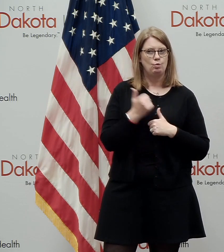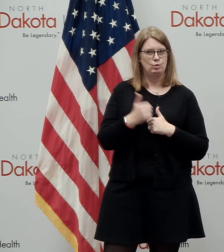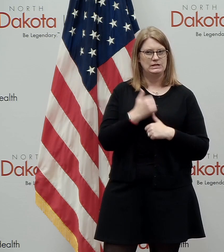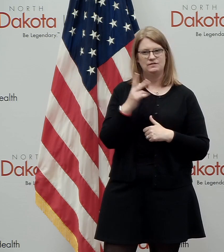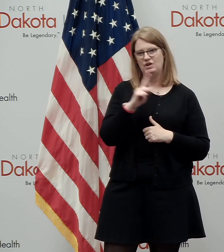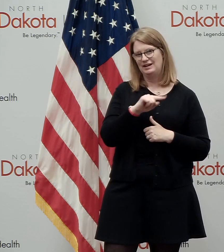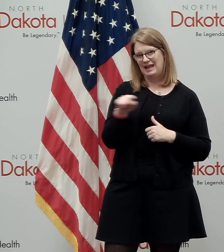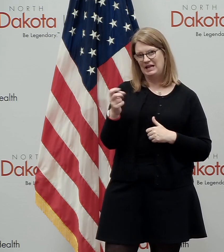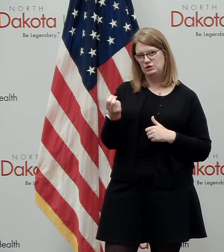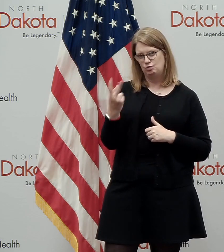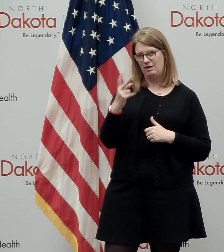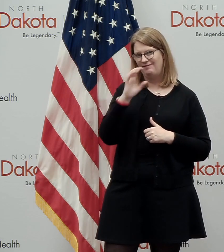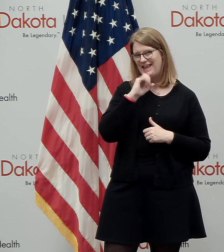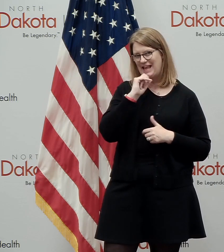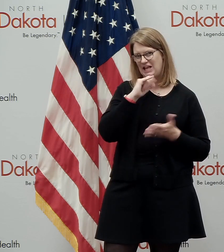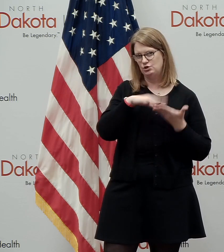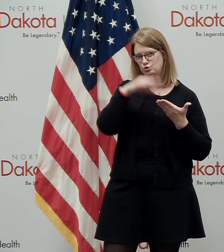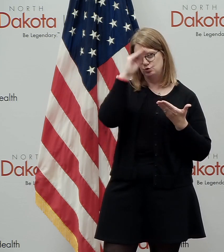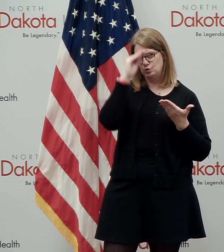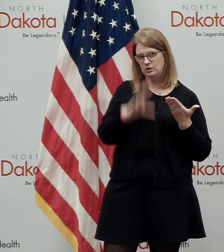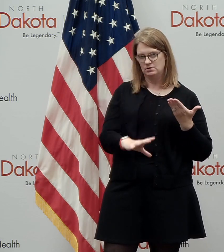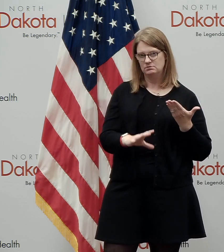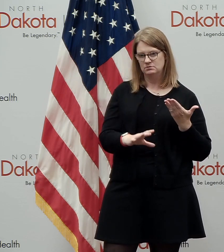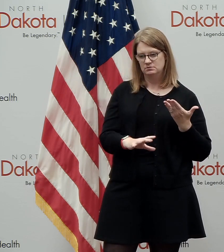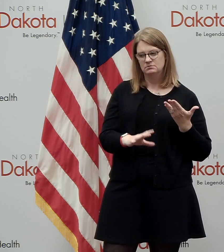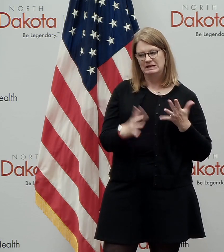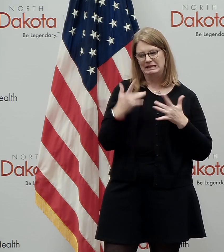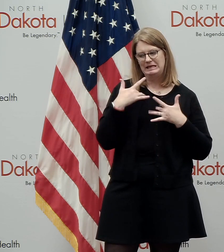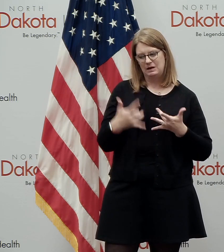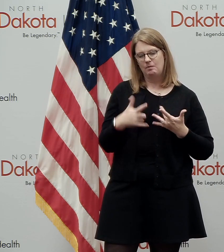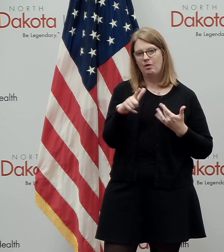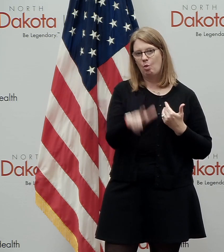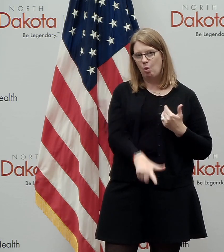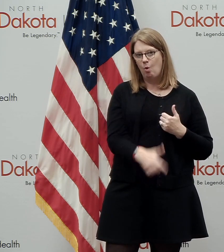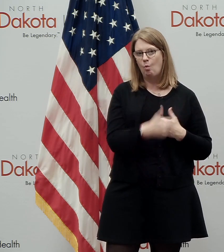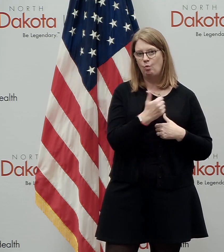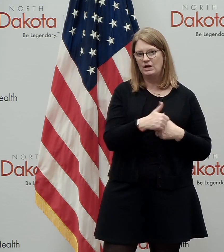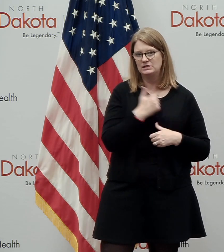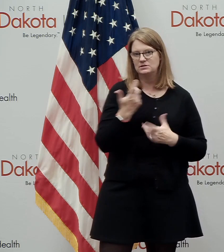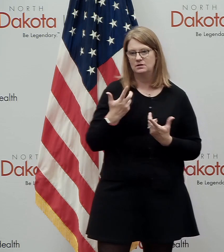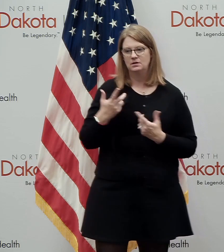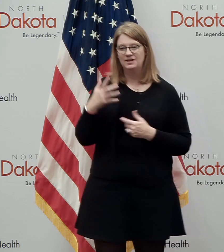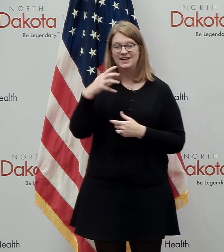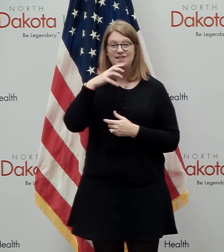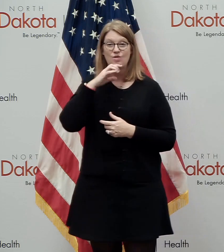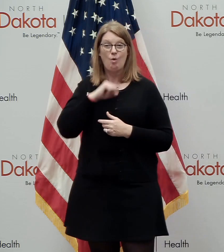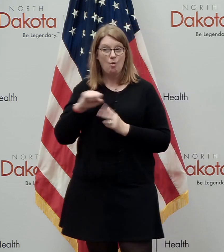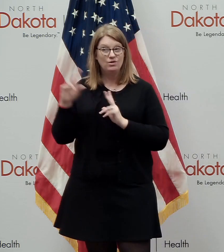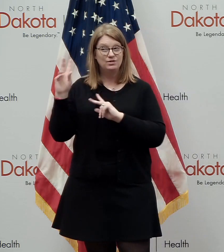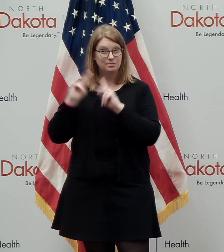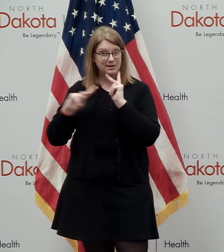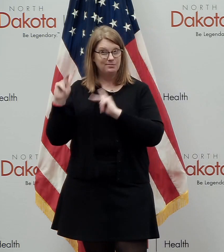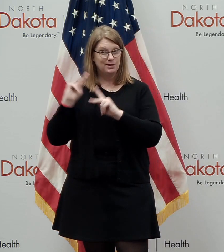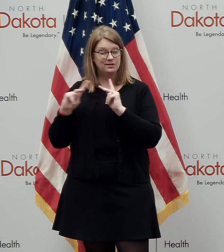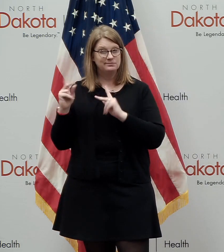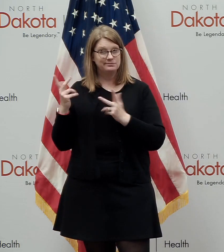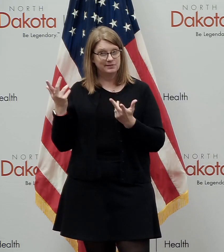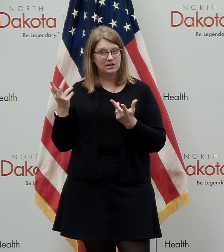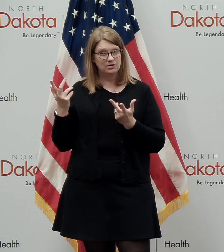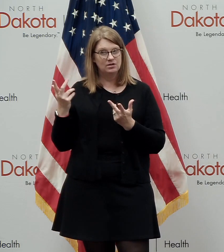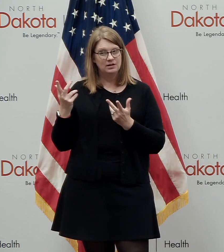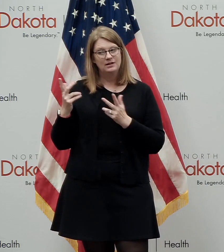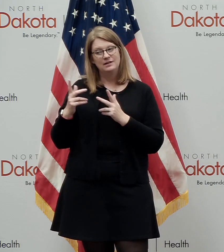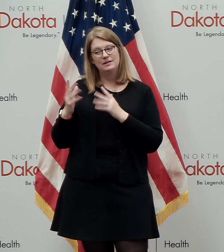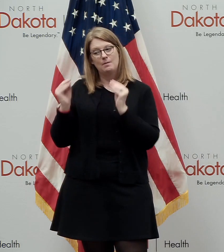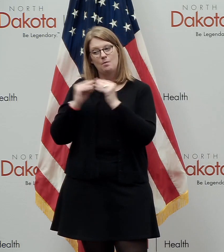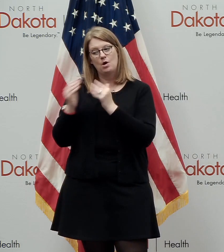K-12 age students in COVID. And so, again, the vulnerable population, there may be some students with underlying